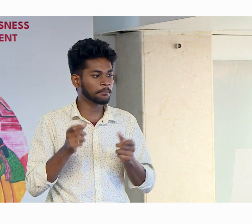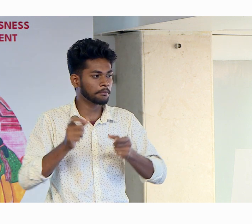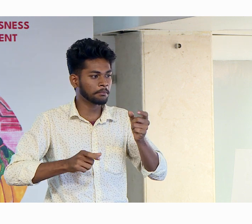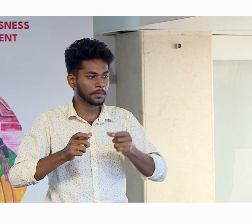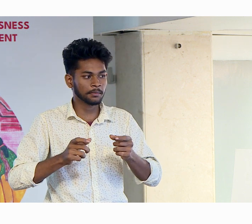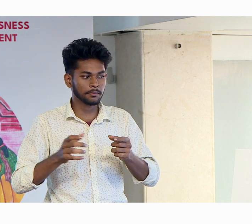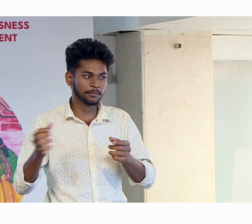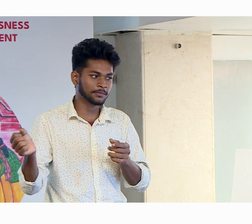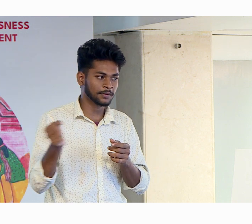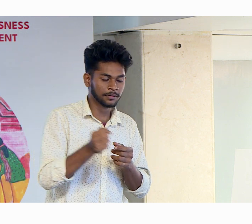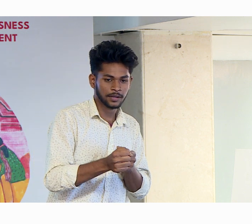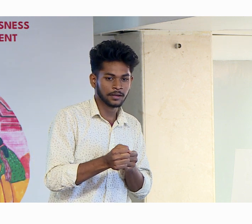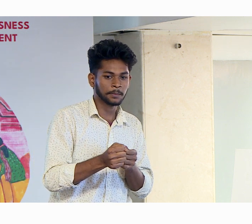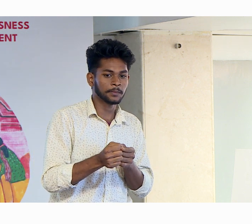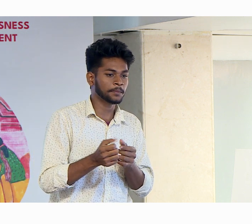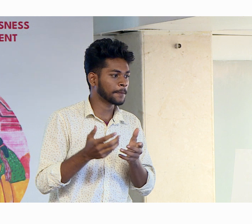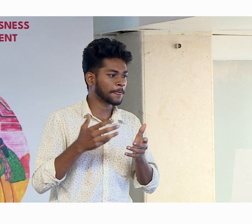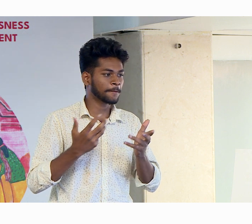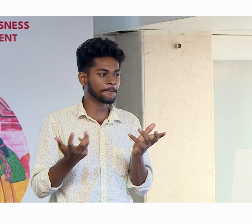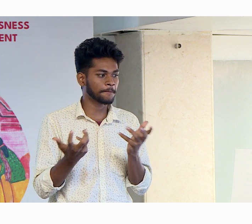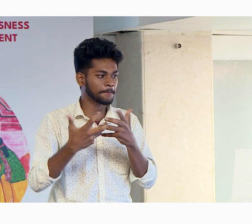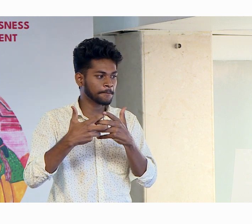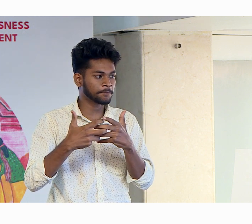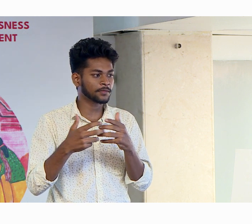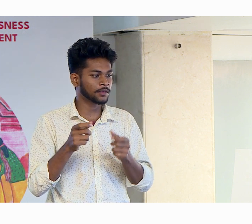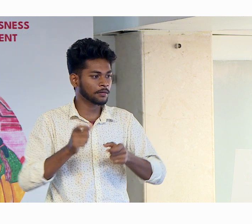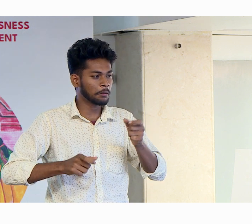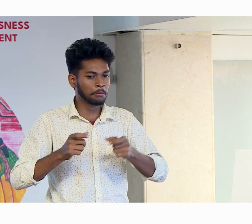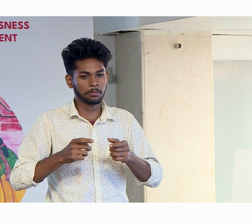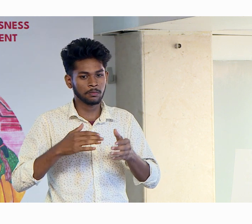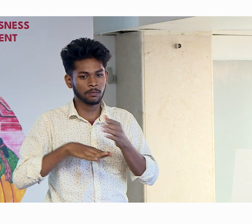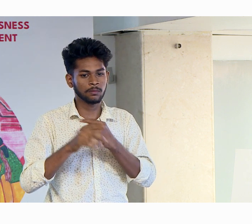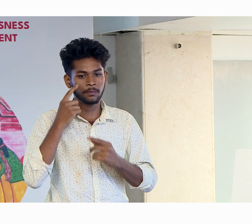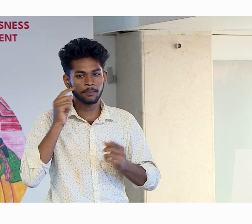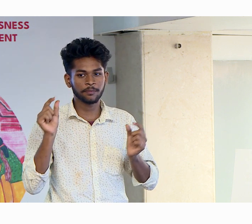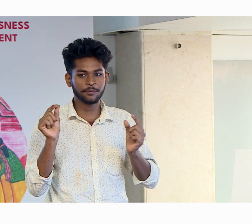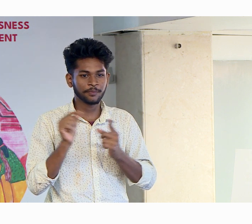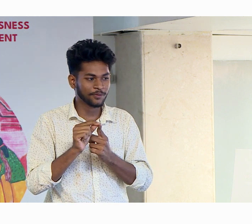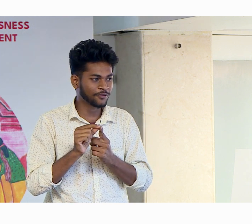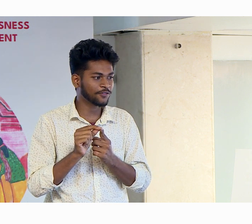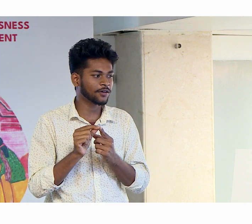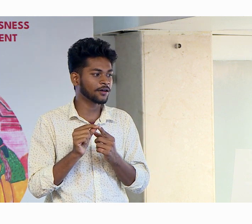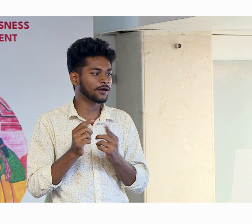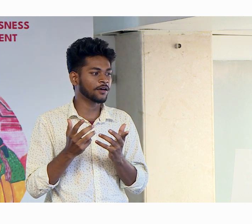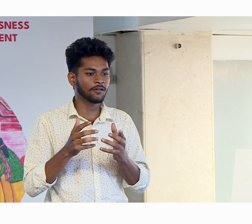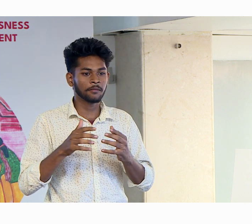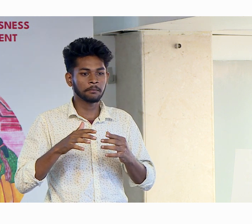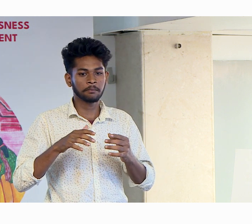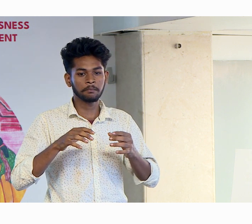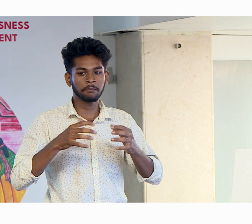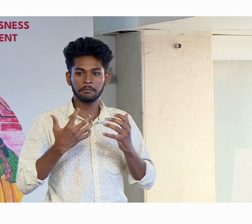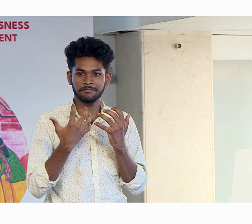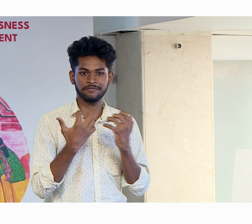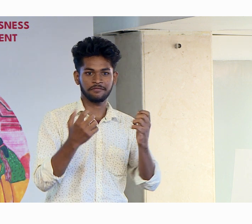absolutely aware that every individual that comes and the organisations that they are coming from and working with will